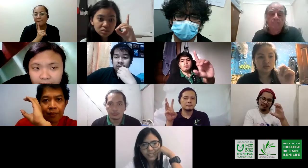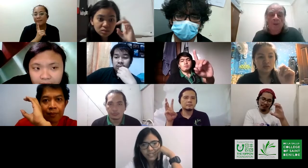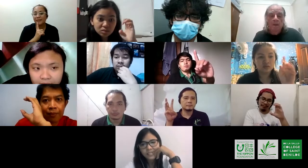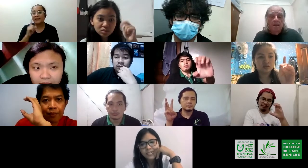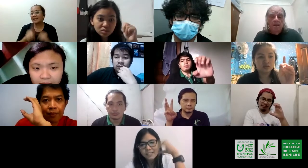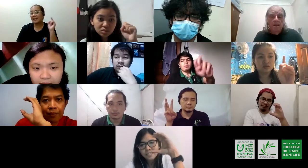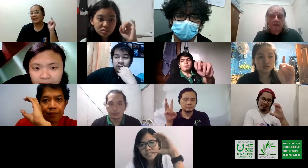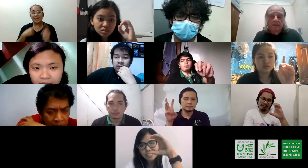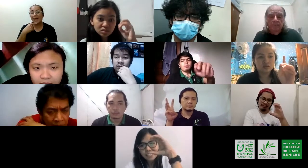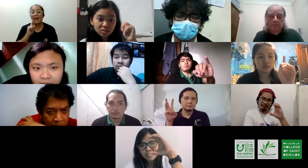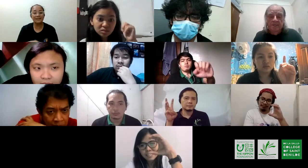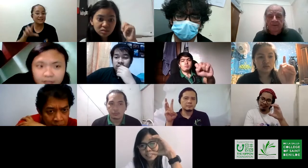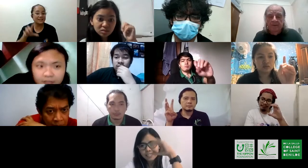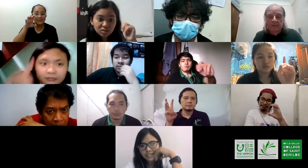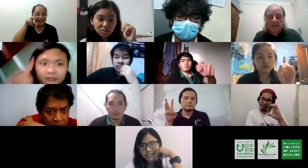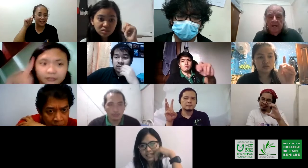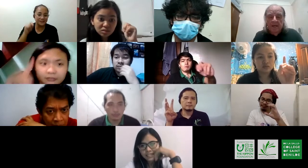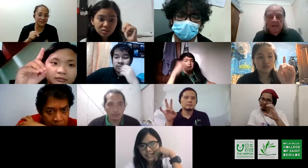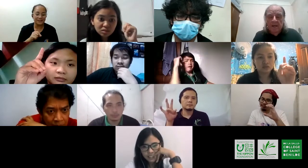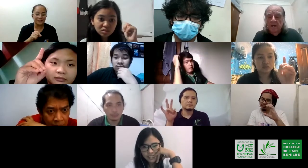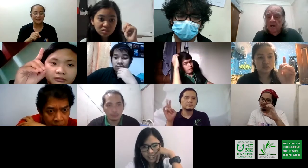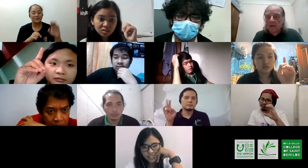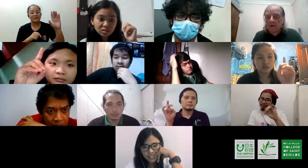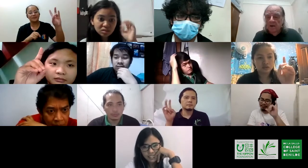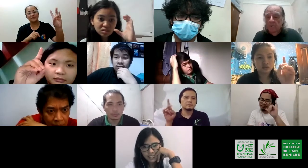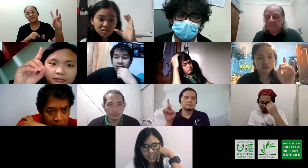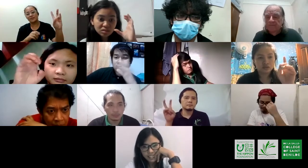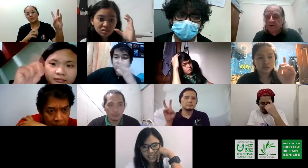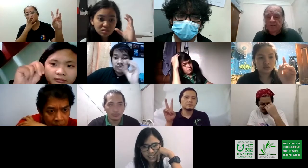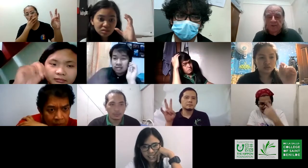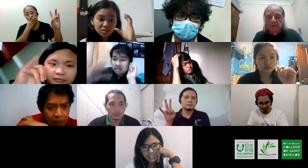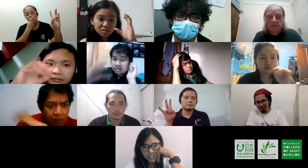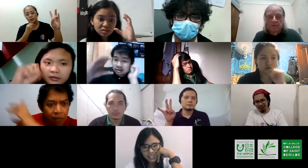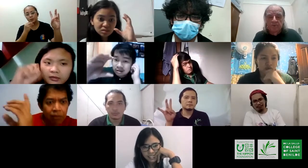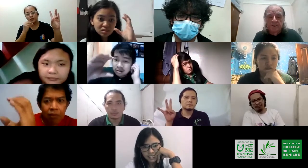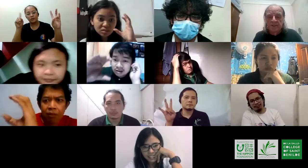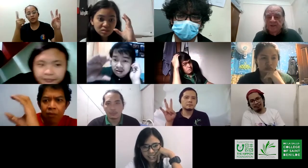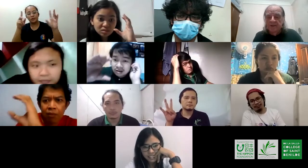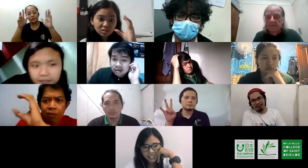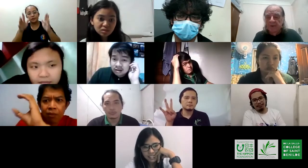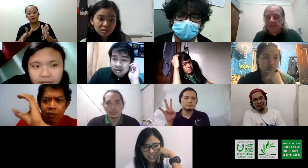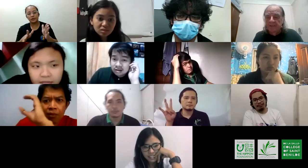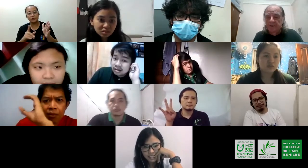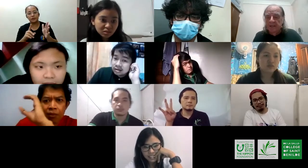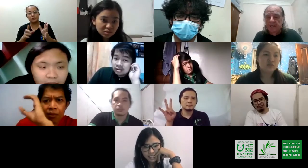No. Question asked, who was a deaf person who attended the Second International Congress of the Deaf?